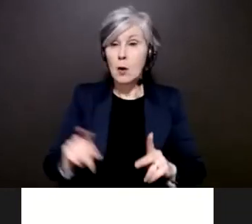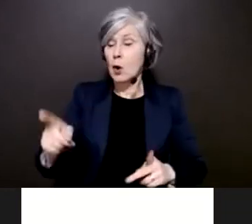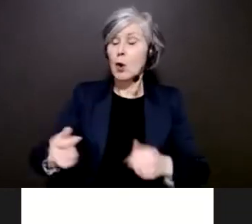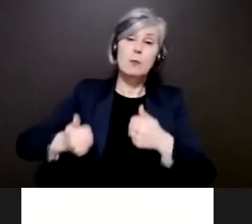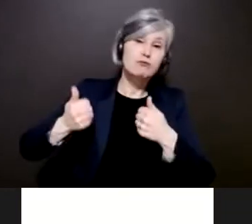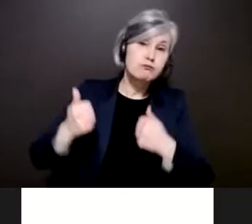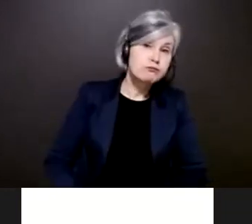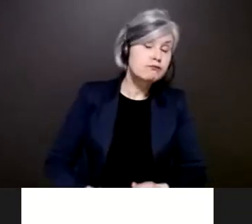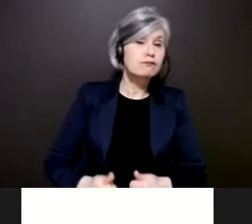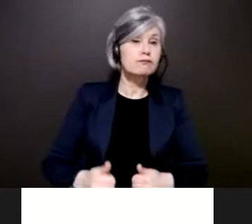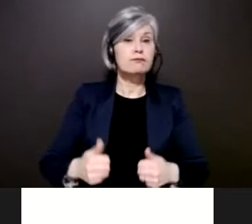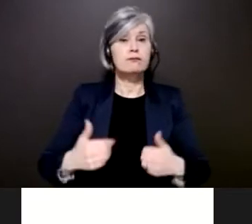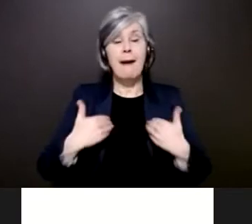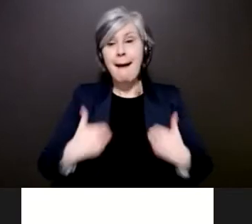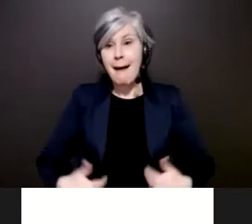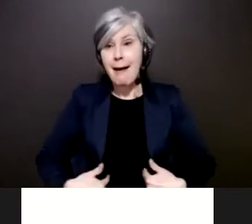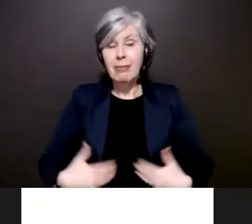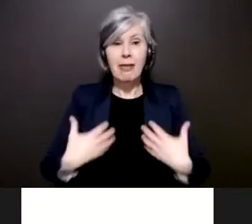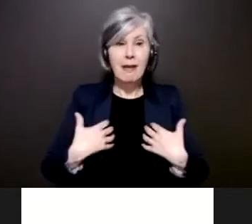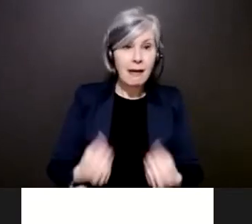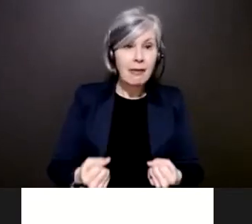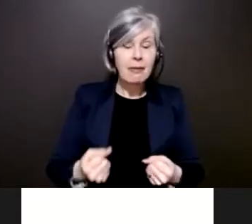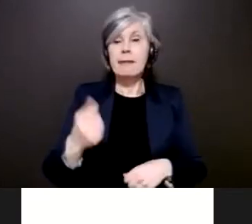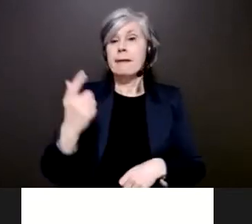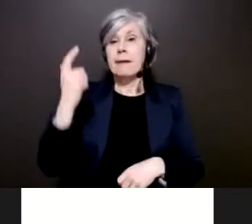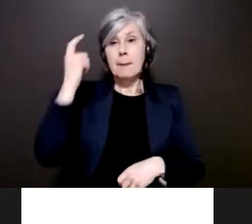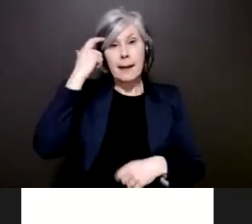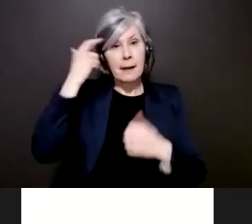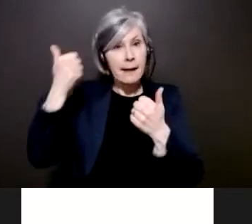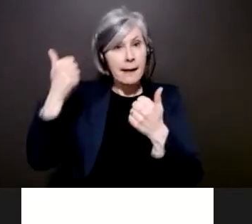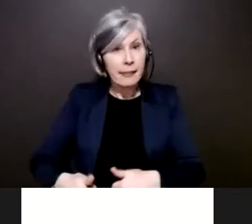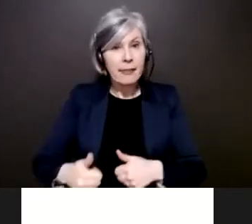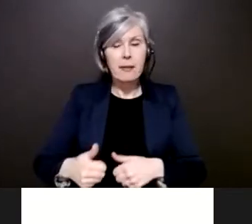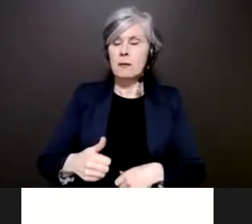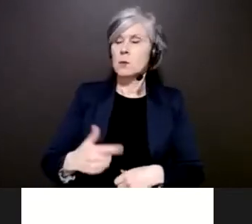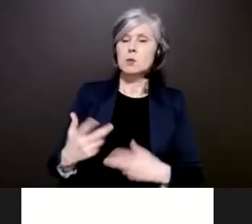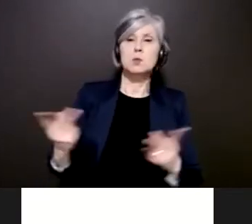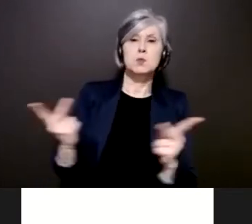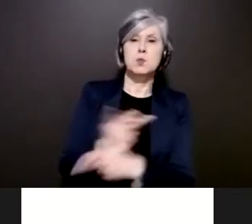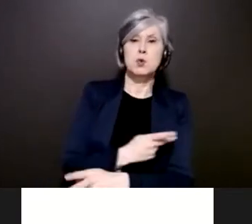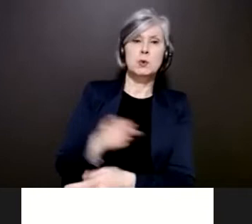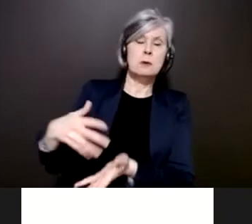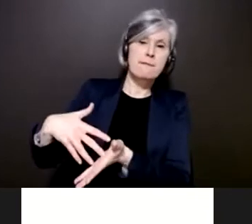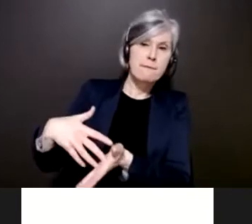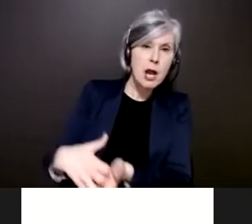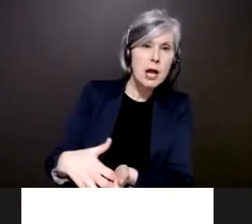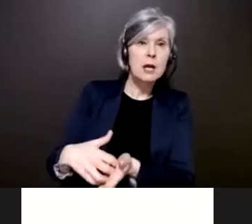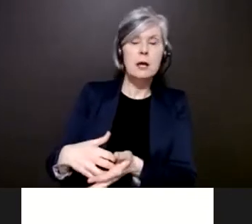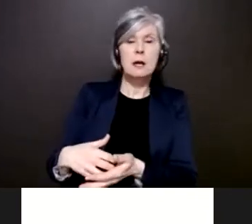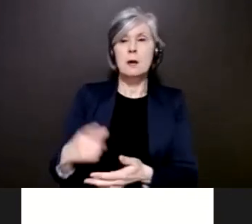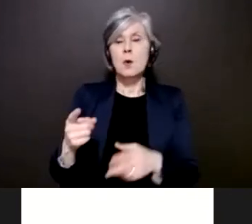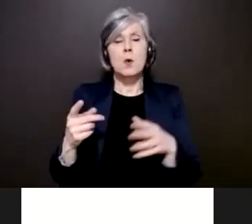mental health, cognition and function, which have resulted in frailty, insurmountable